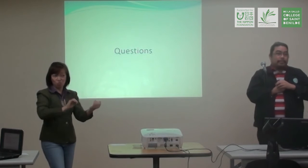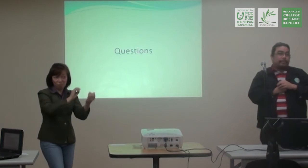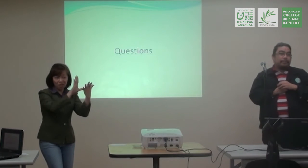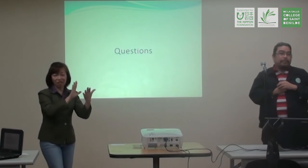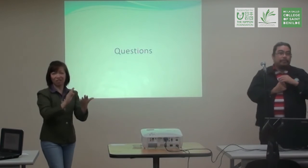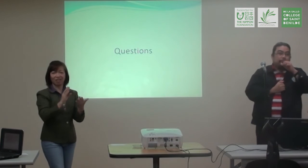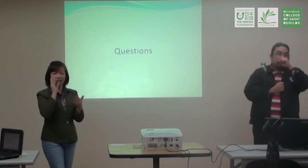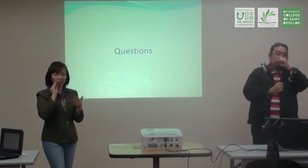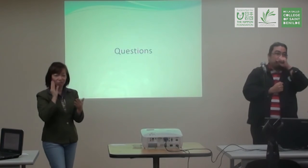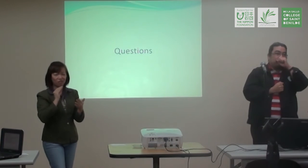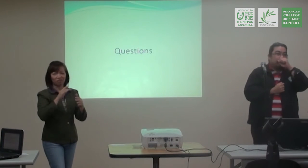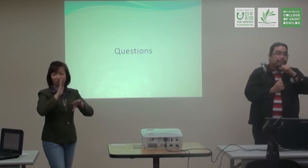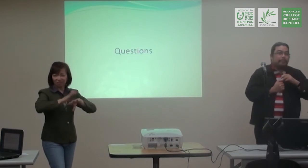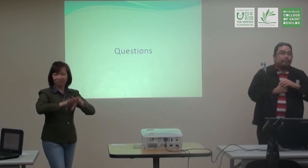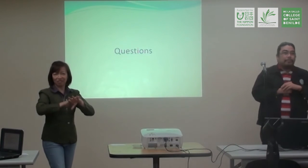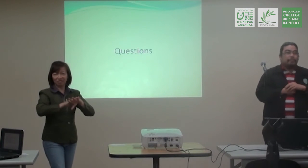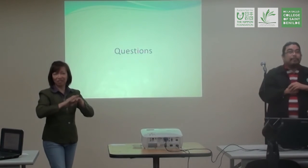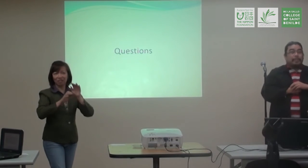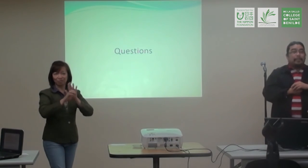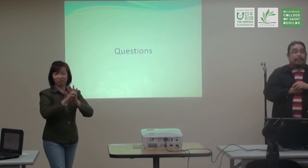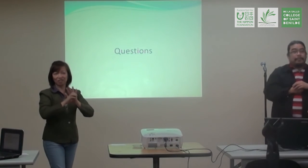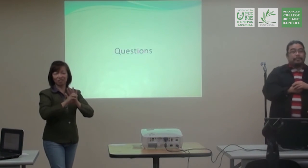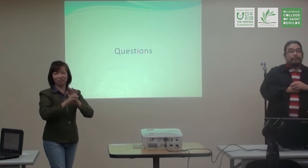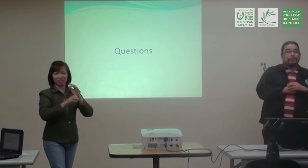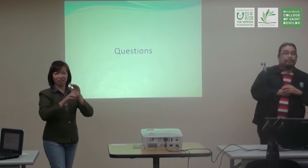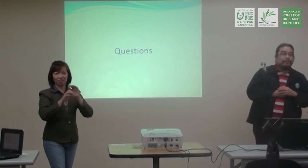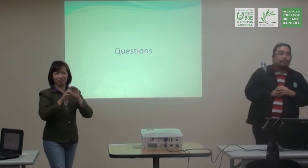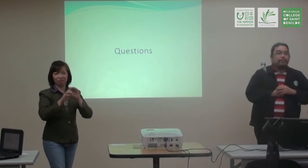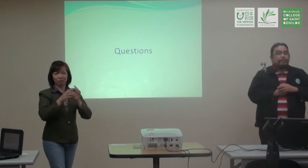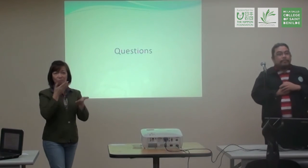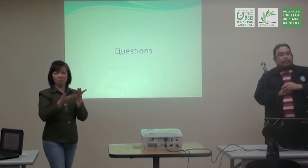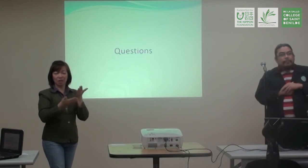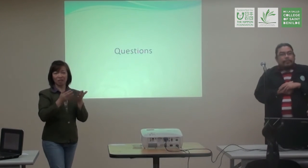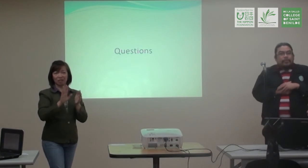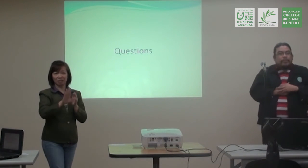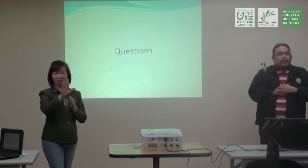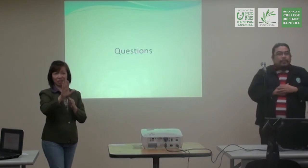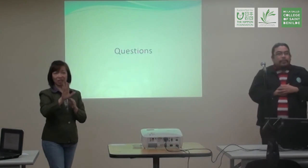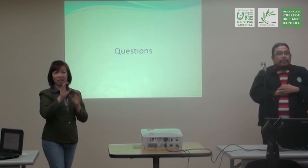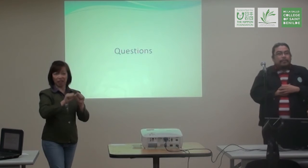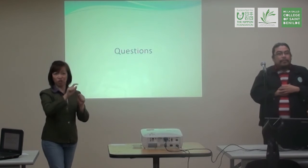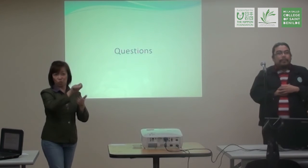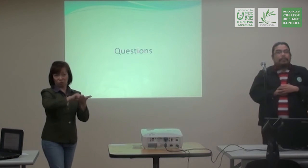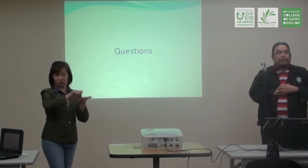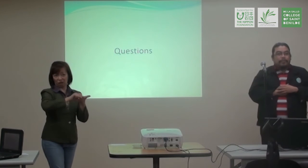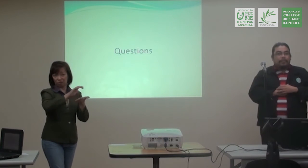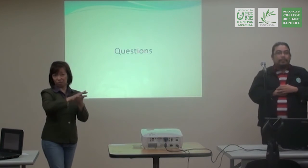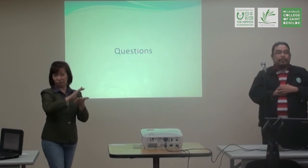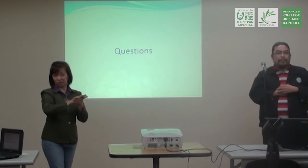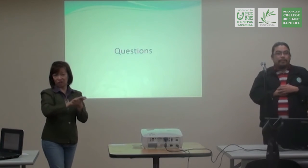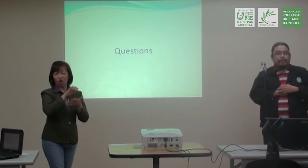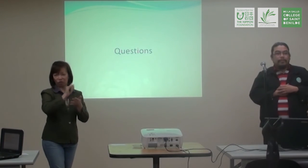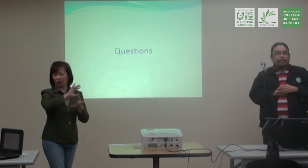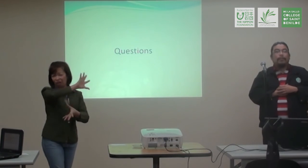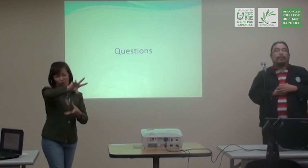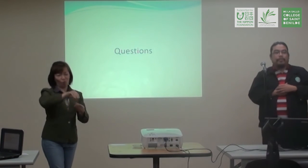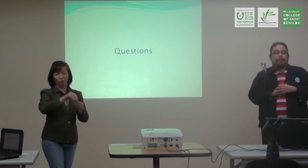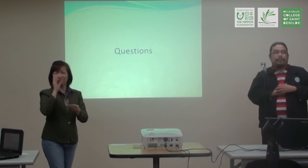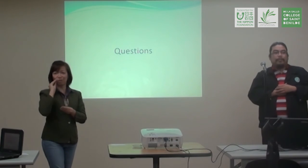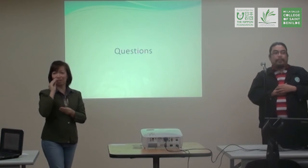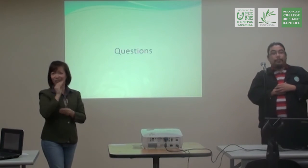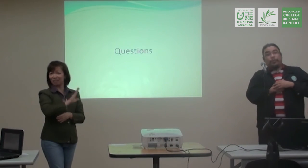done. And it's quite some time already, right? So siguro my request is, can you write a paper on that whole